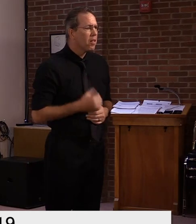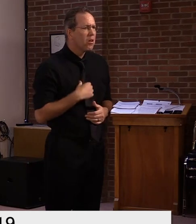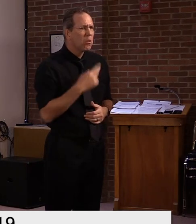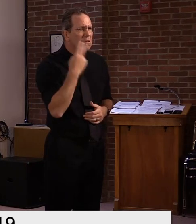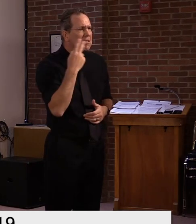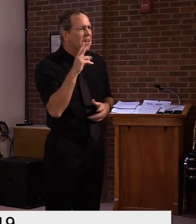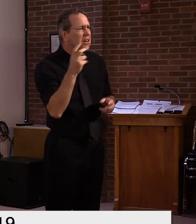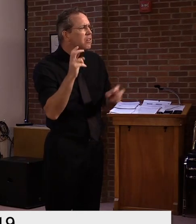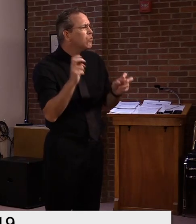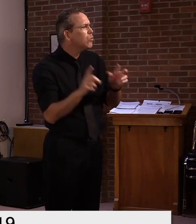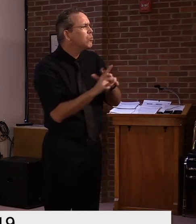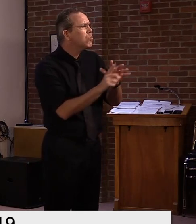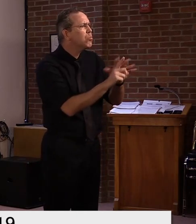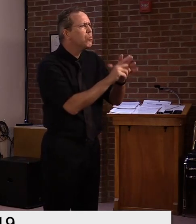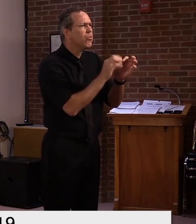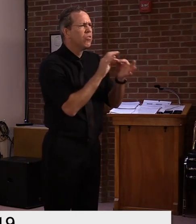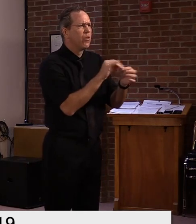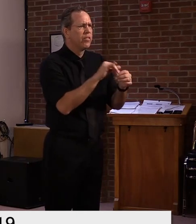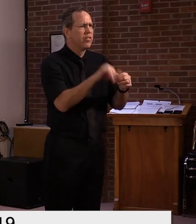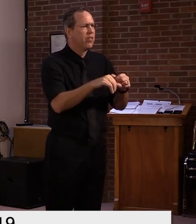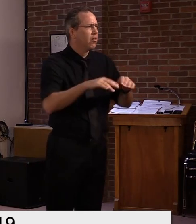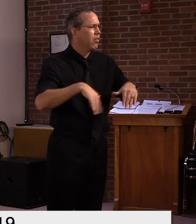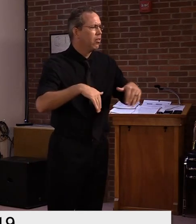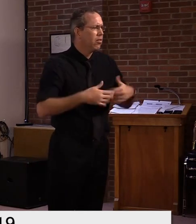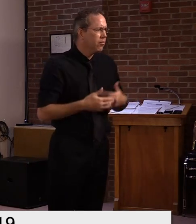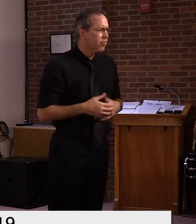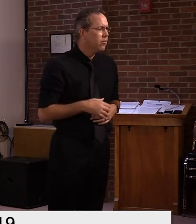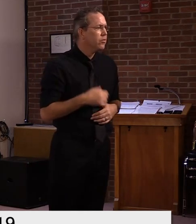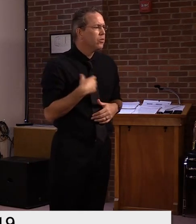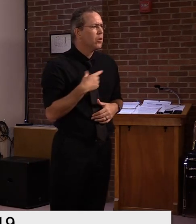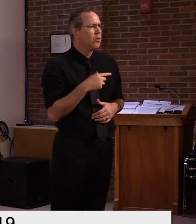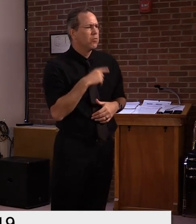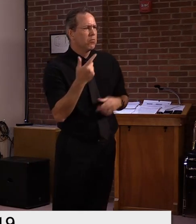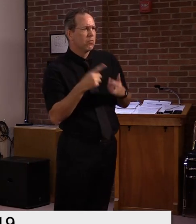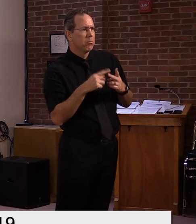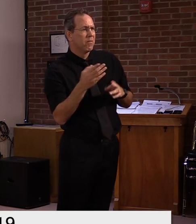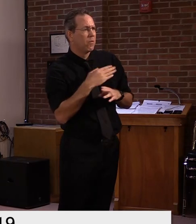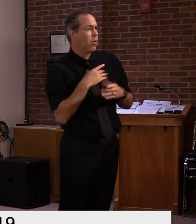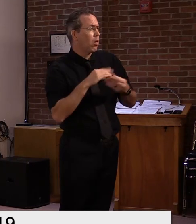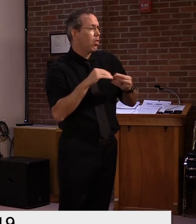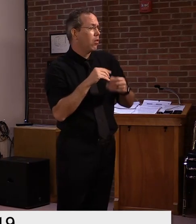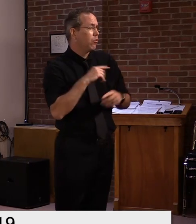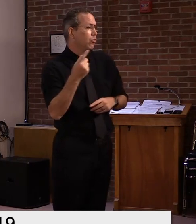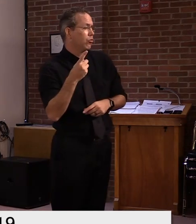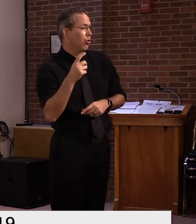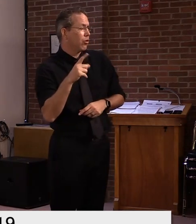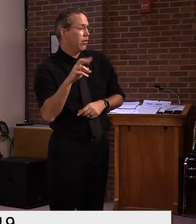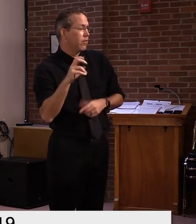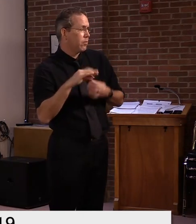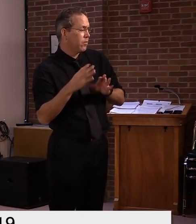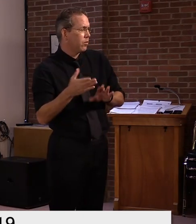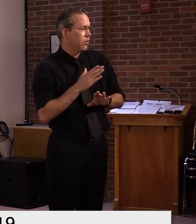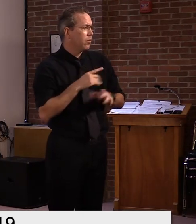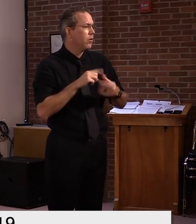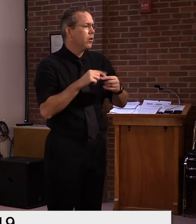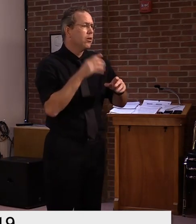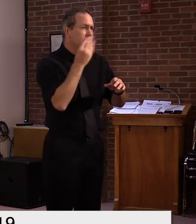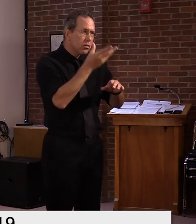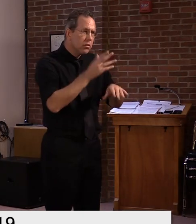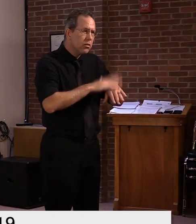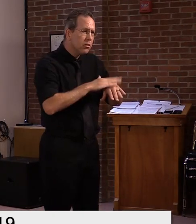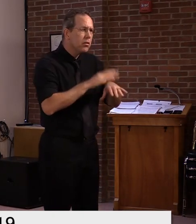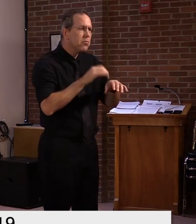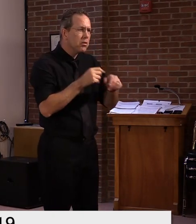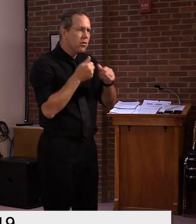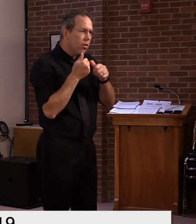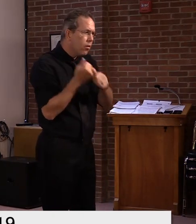Let me just, before I give it to Dr. Levine, I mean, the regional hubs are required to meet all health and safety